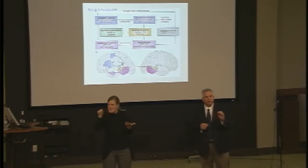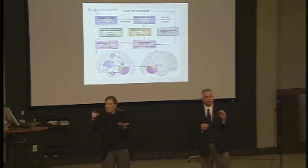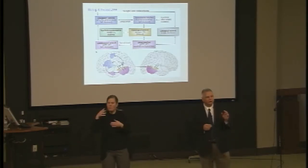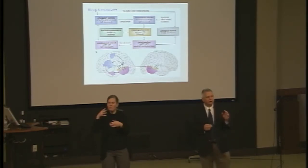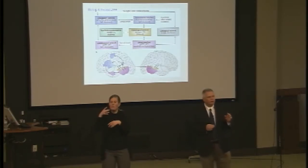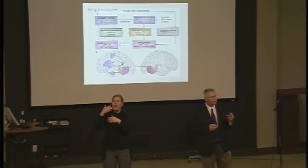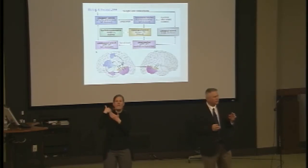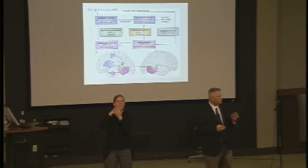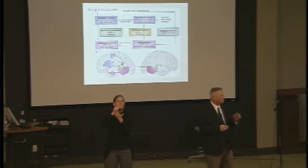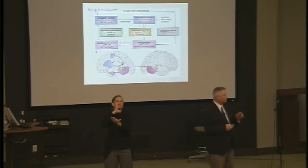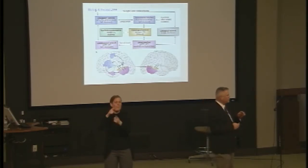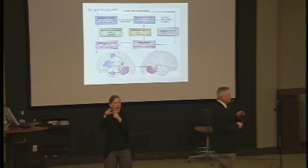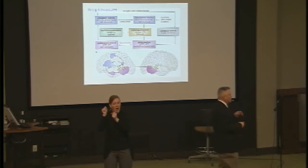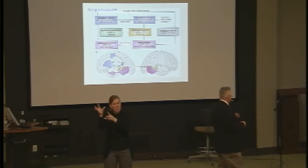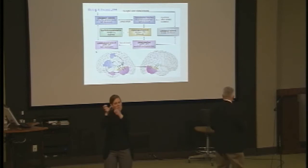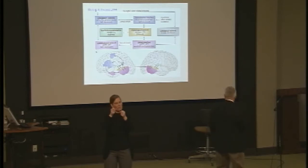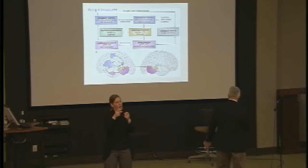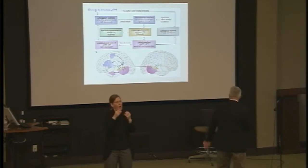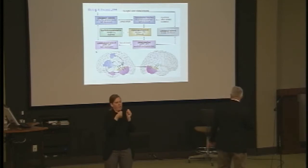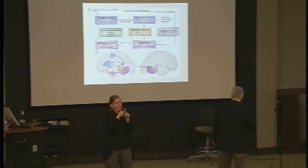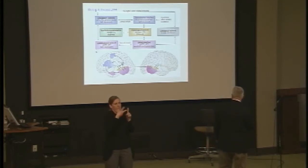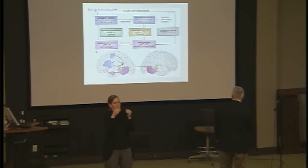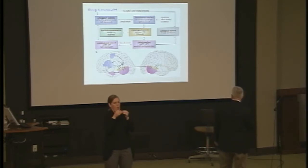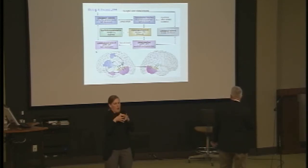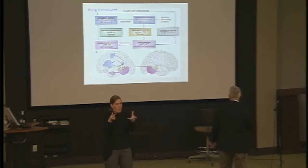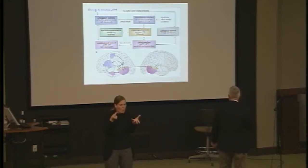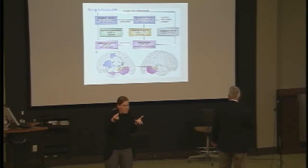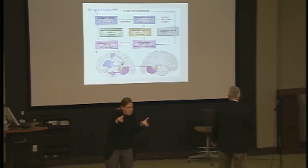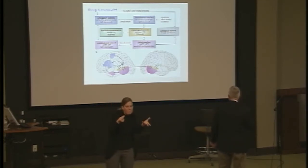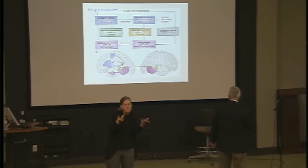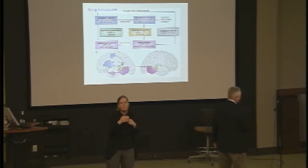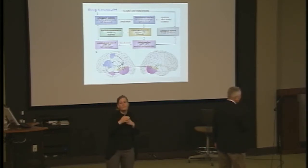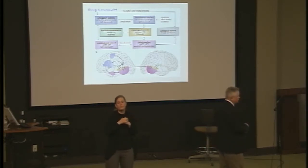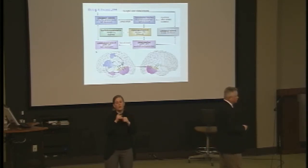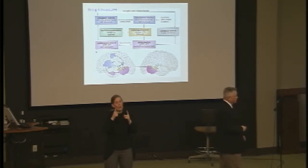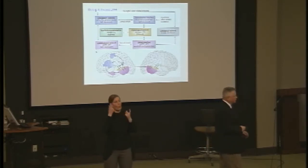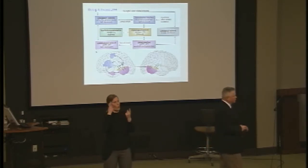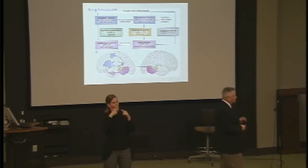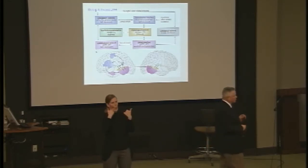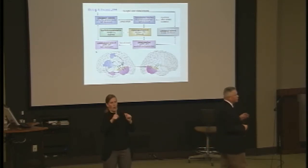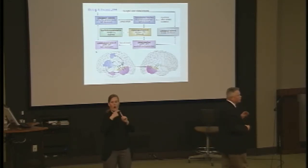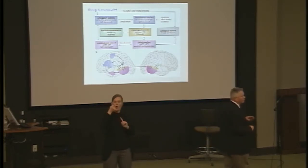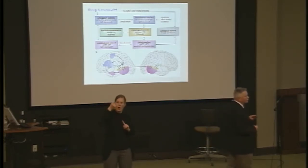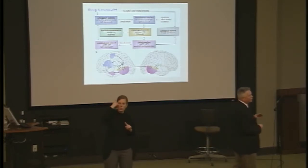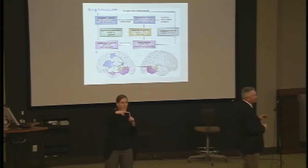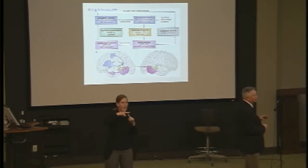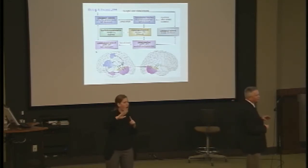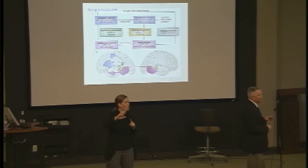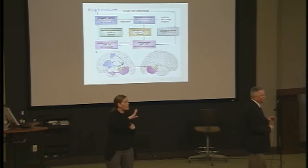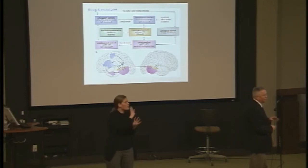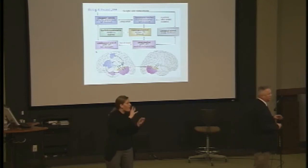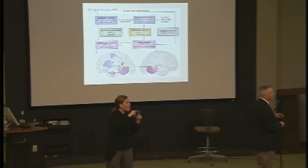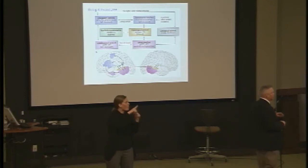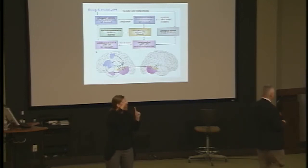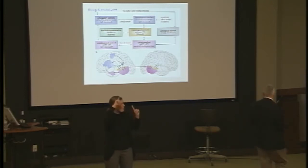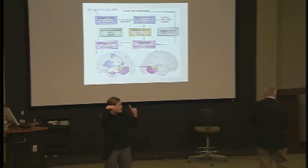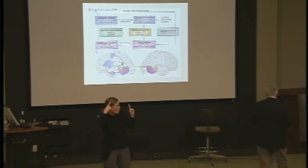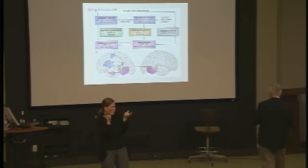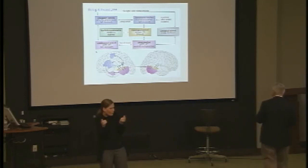of neuroimaging speech produces a somewhat more complex, but still largely